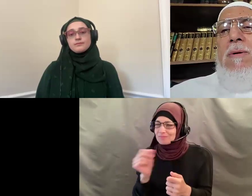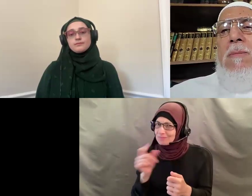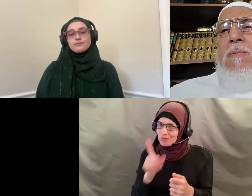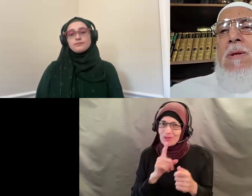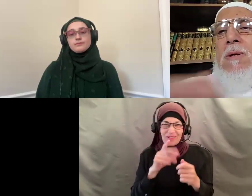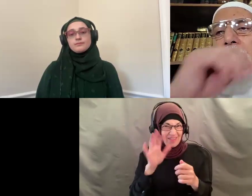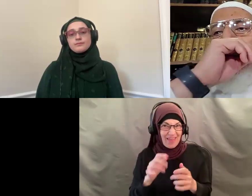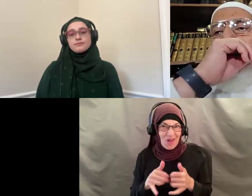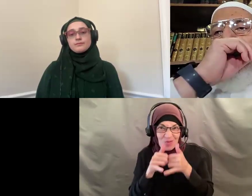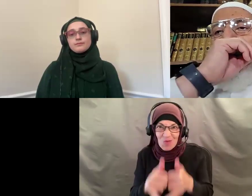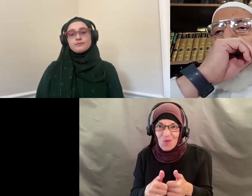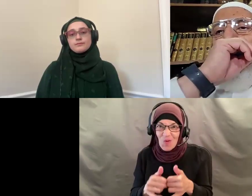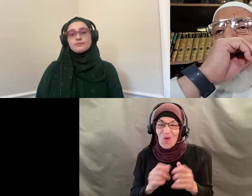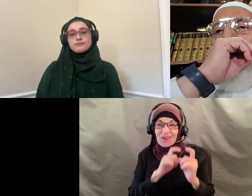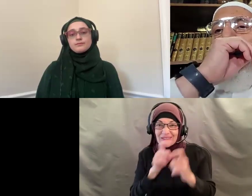of.